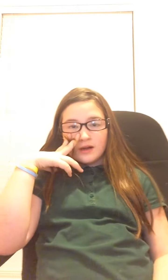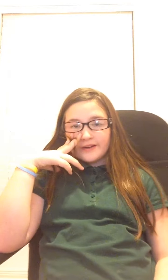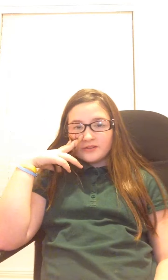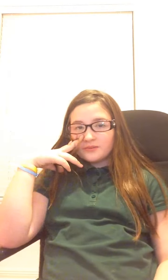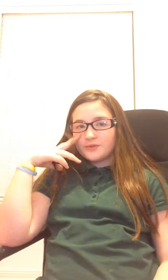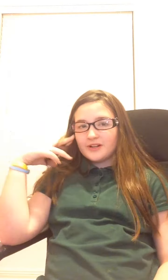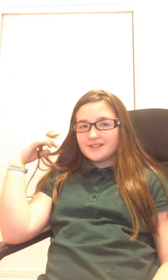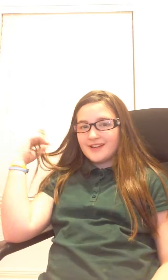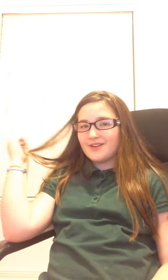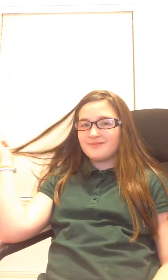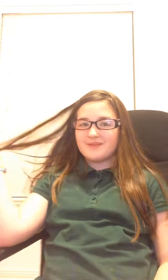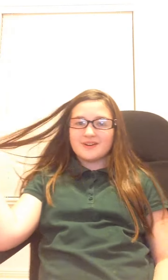I know some more, I just can't remember.